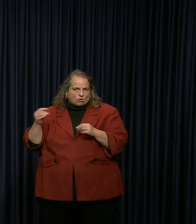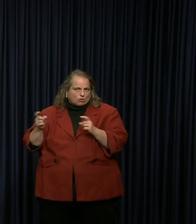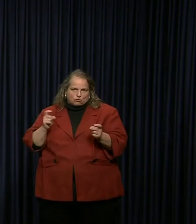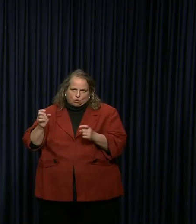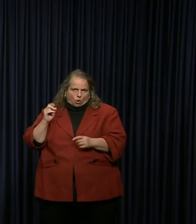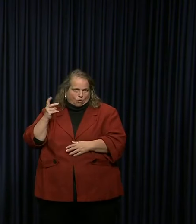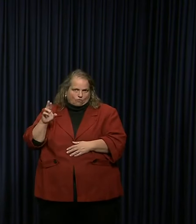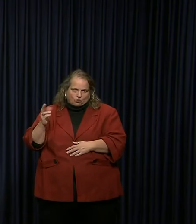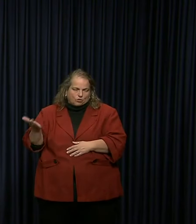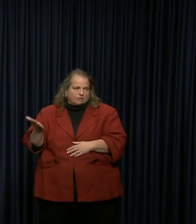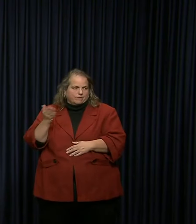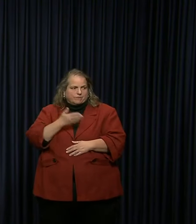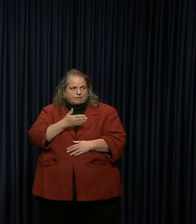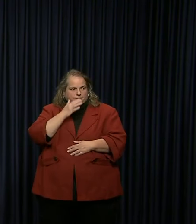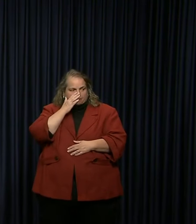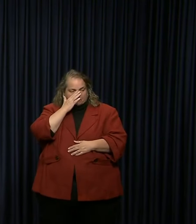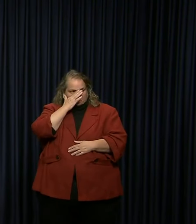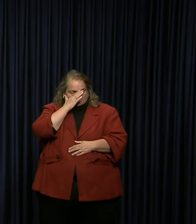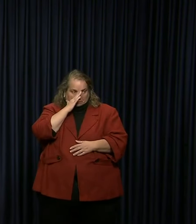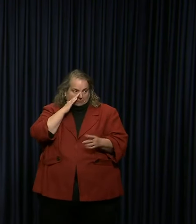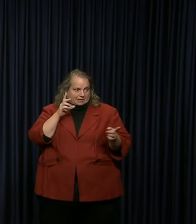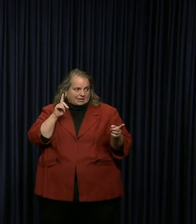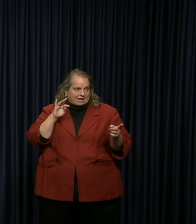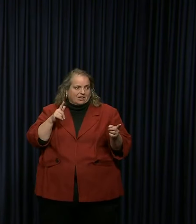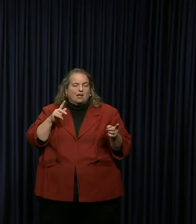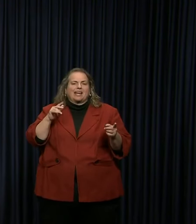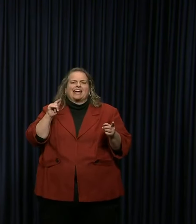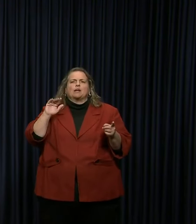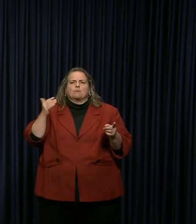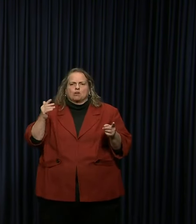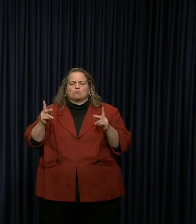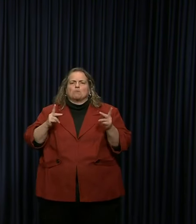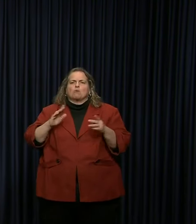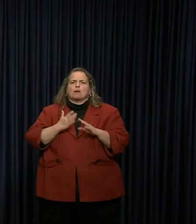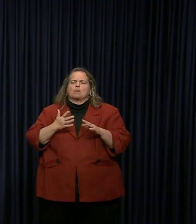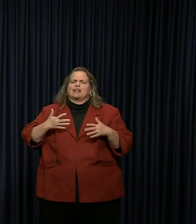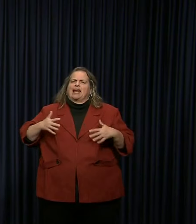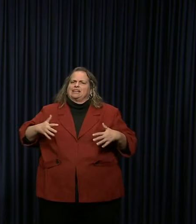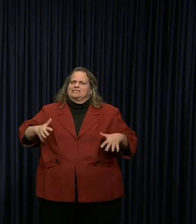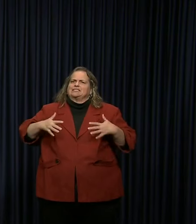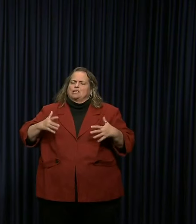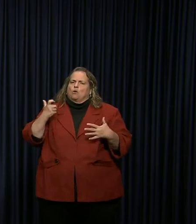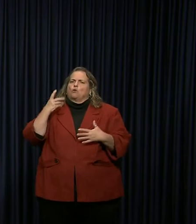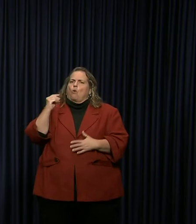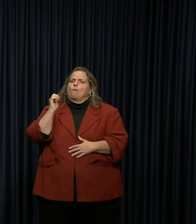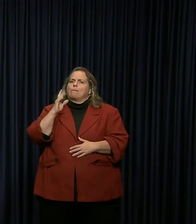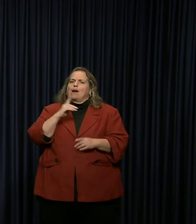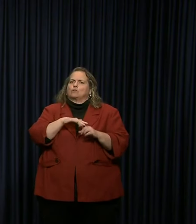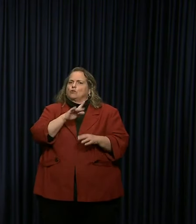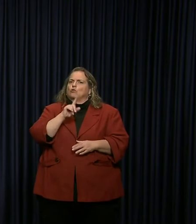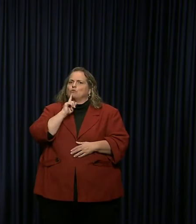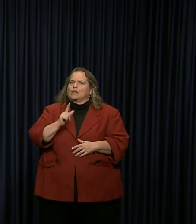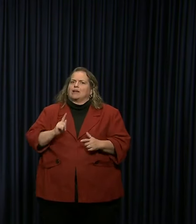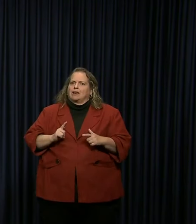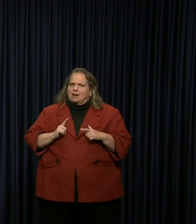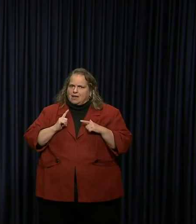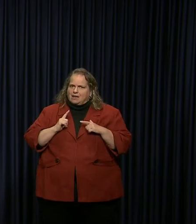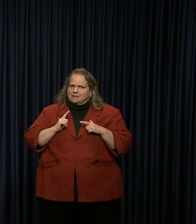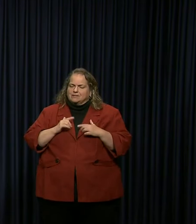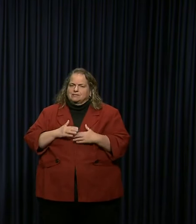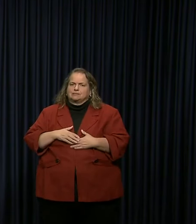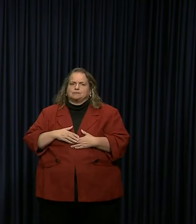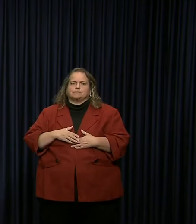It appears people are getting antsy, ready to go back to their lives. And upstairs, apparently they're